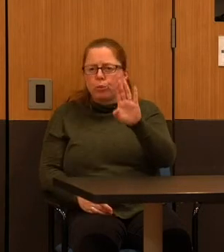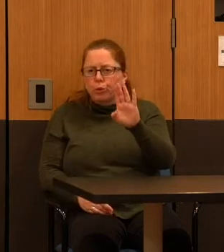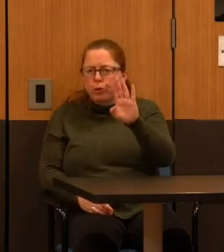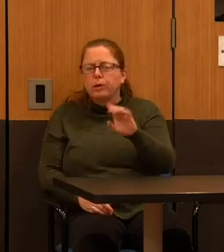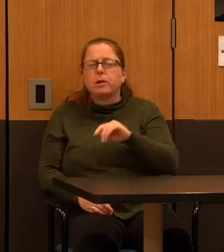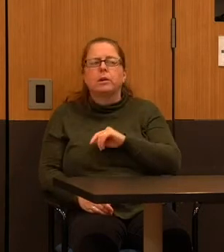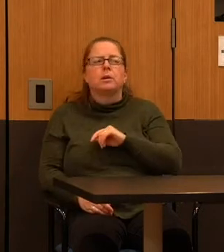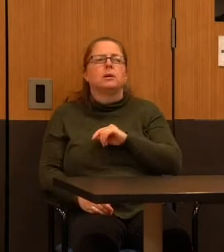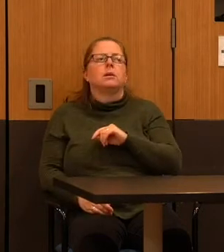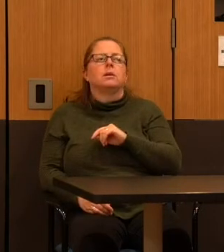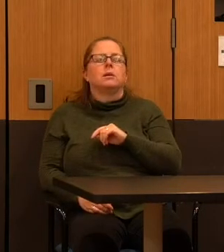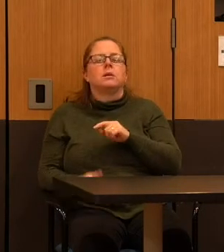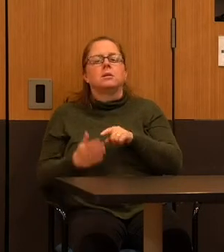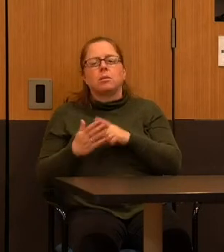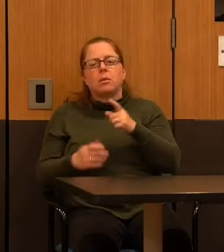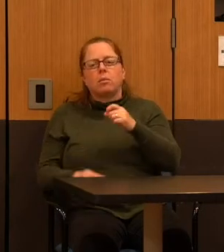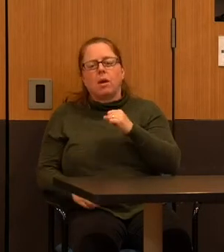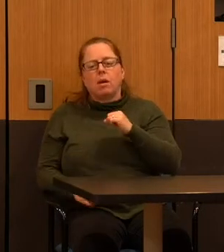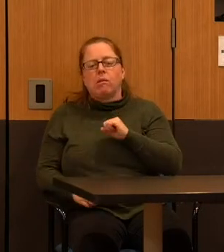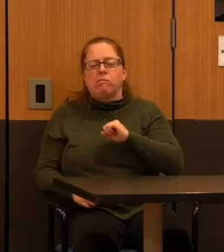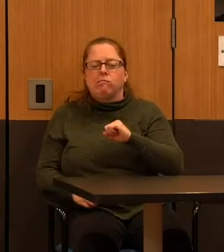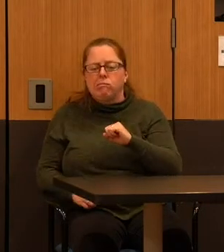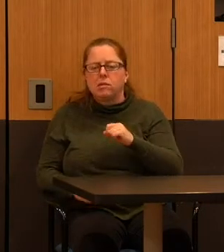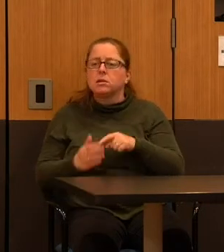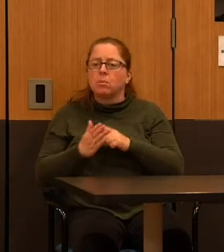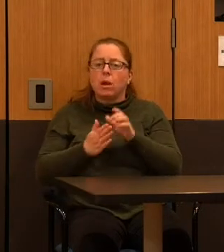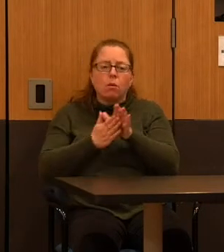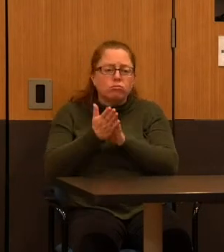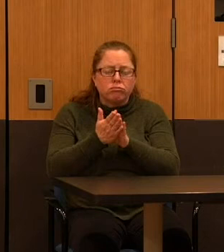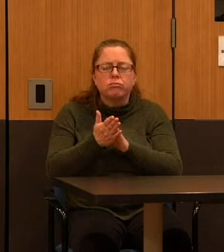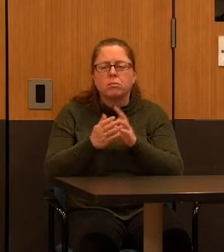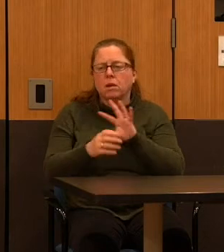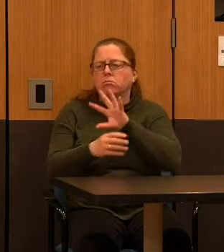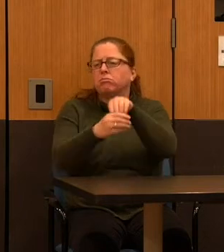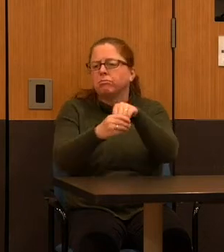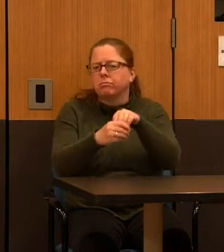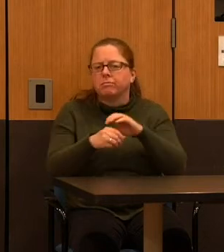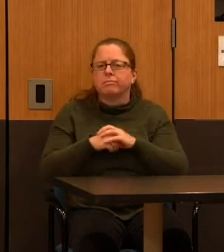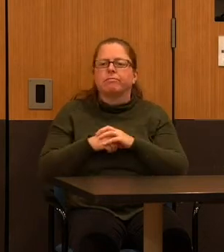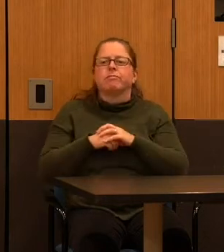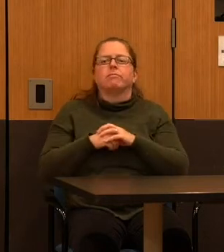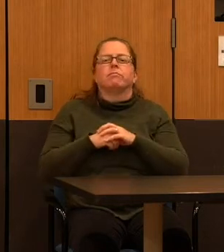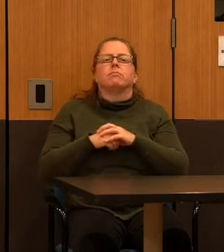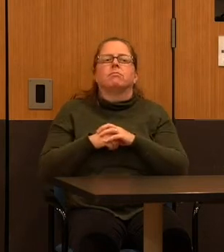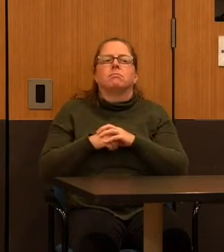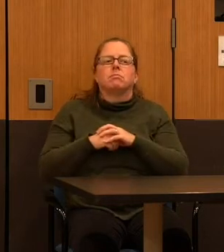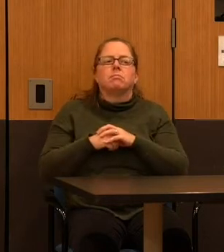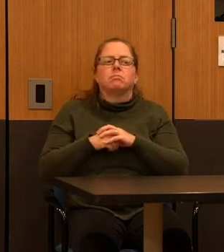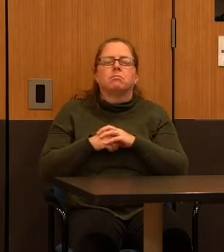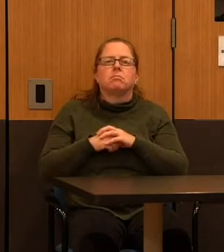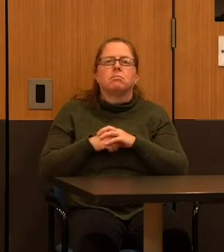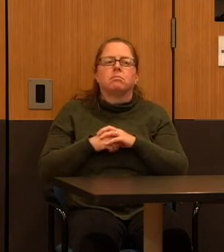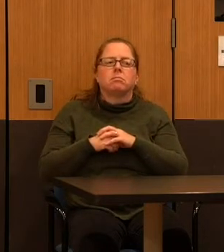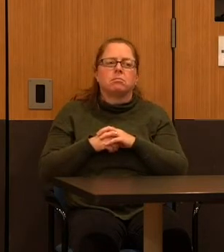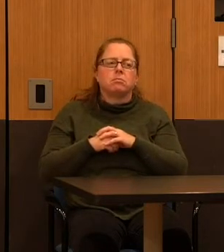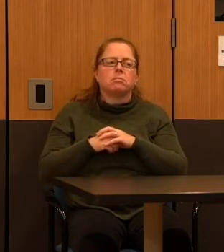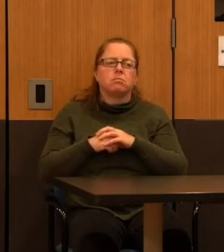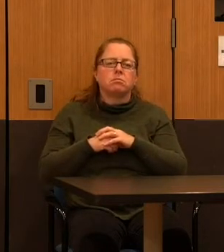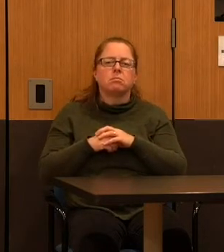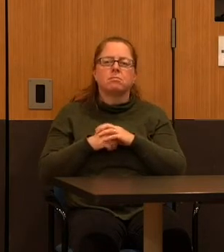contributor, sometimes reluctantly, sometimes enthusiastically, that they, you